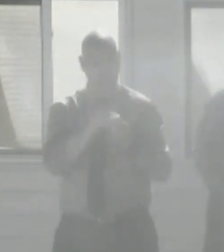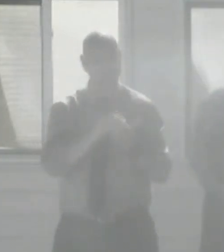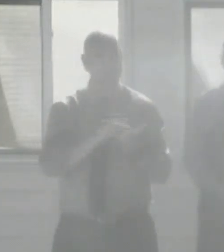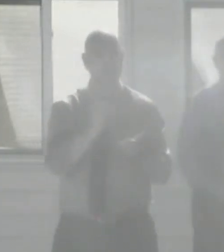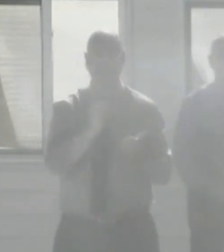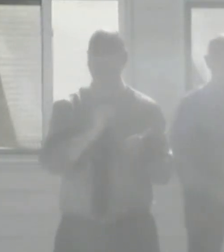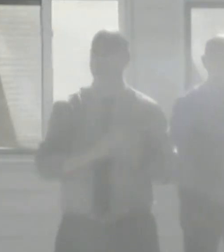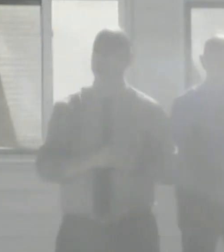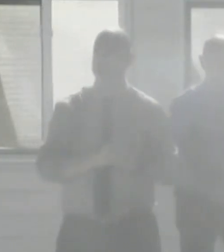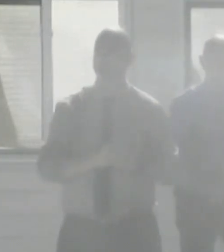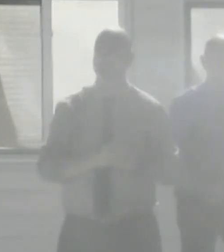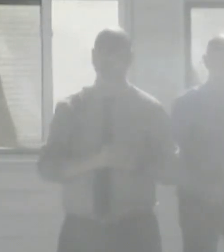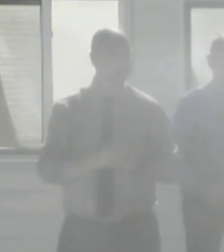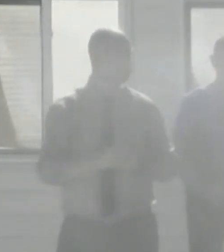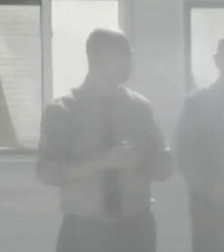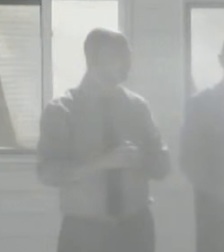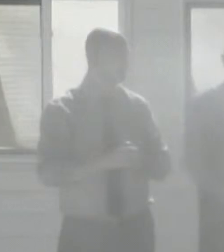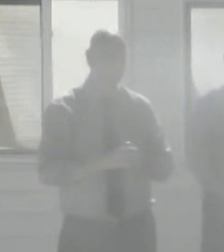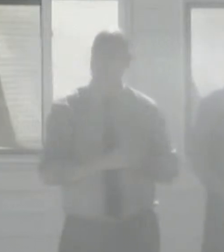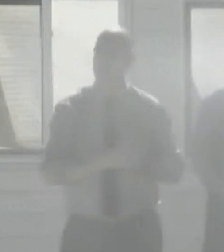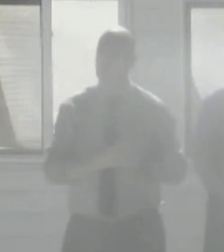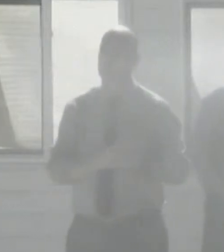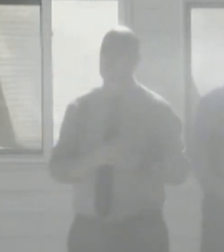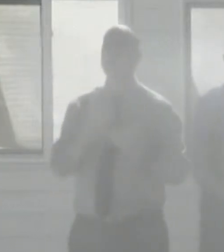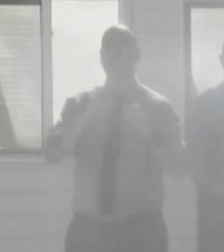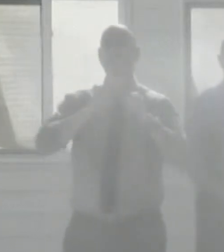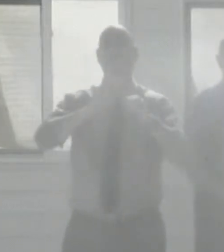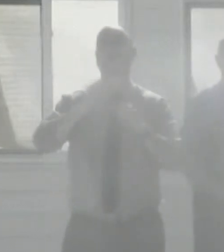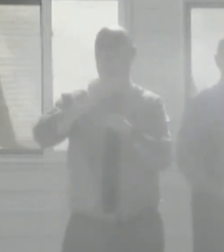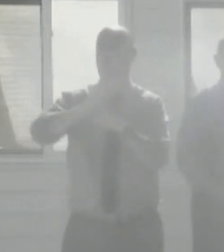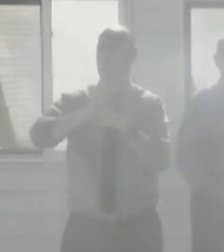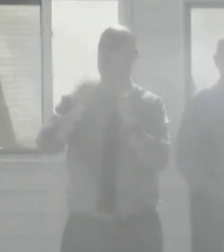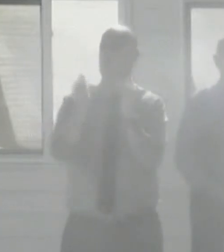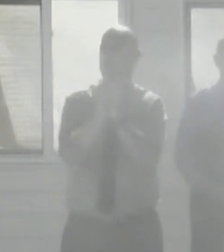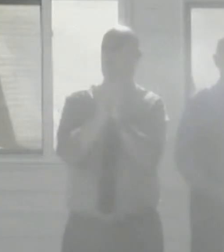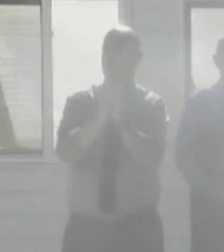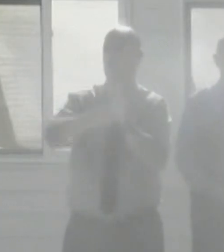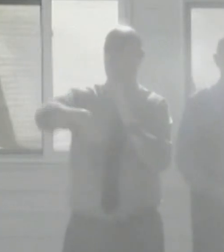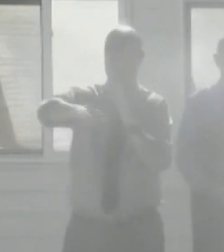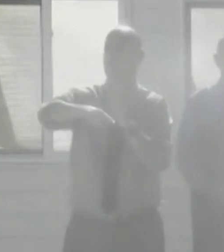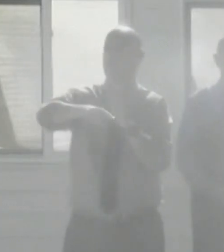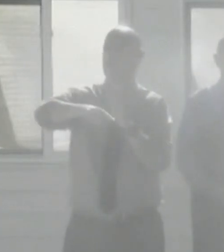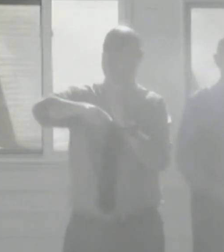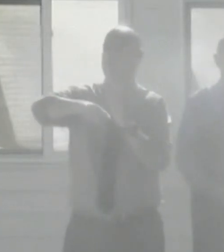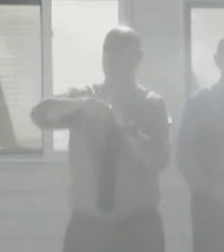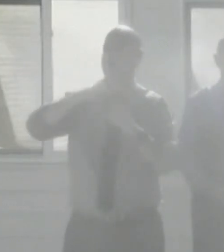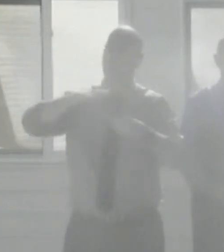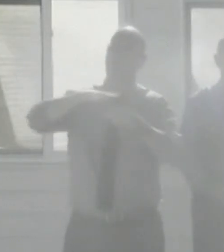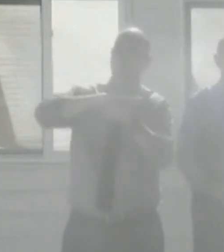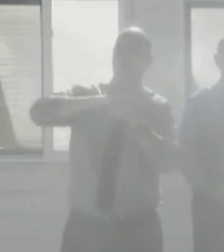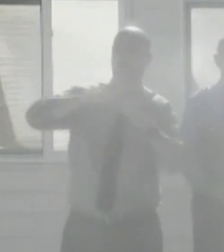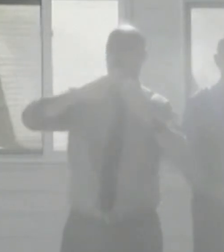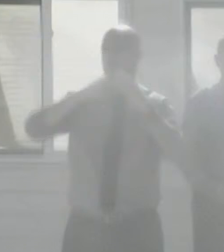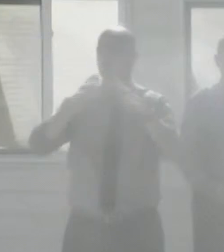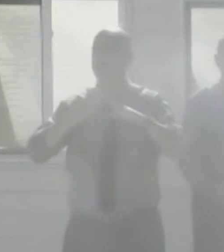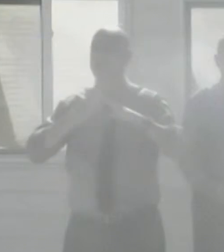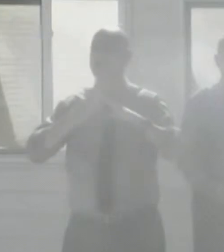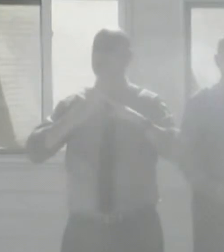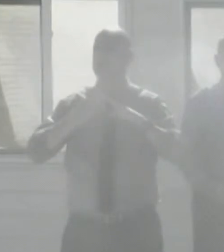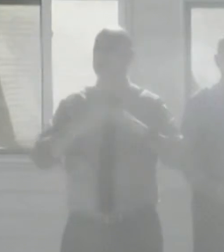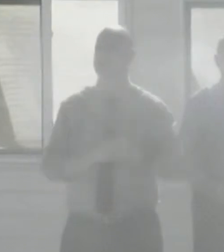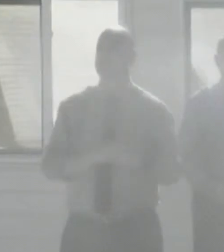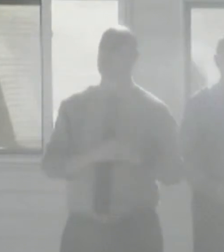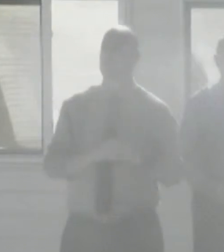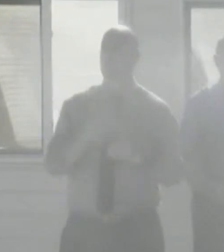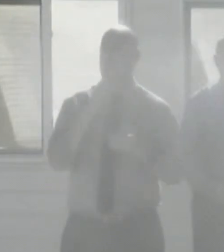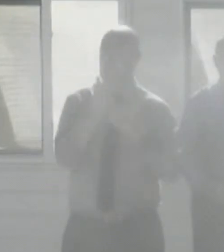And so we're going to continue working with our local communities to get people back on their feet. I mean,